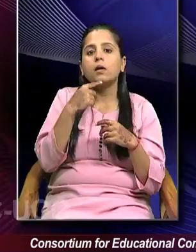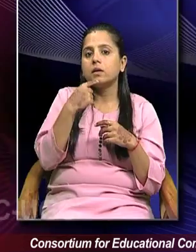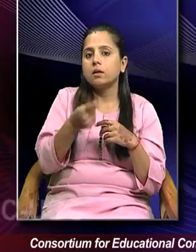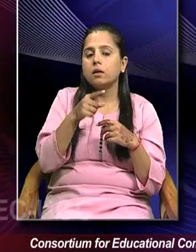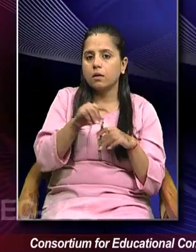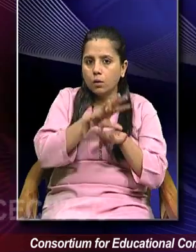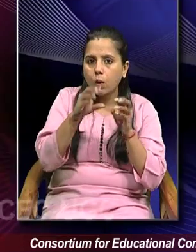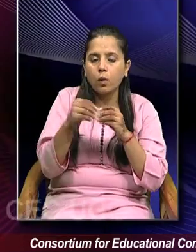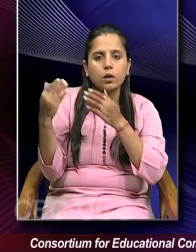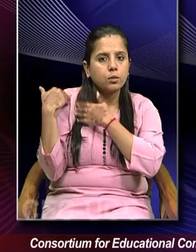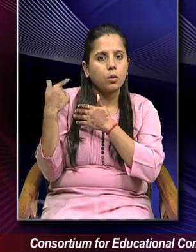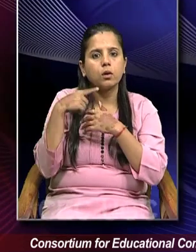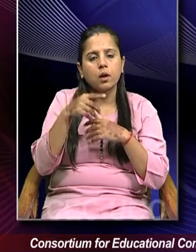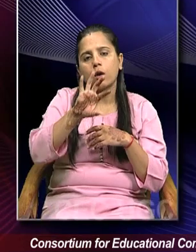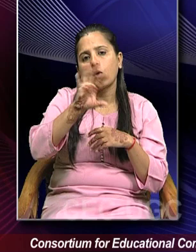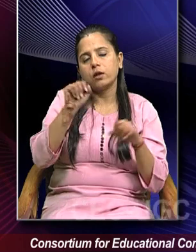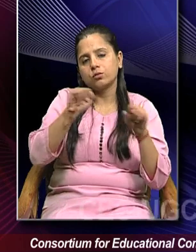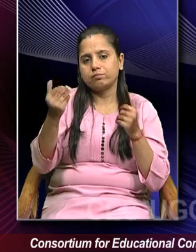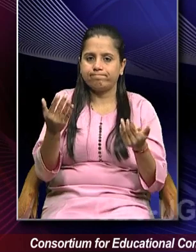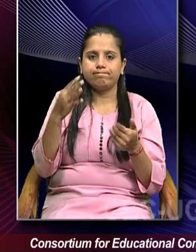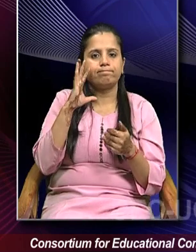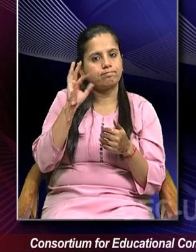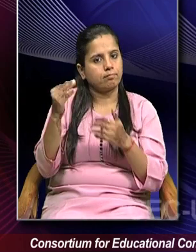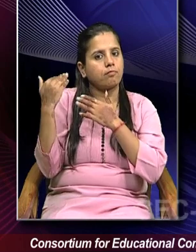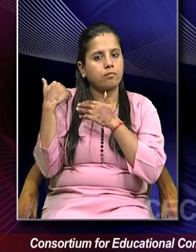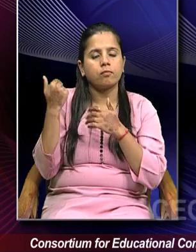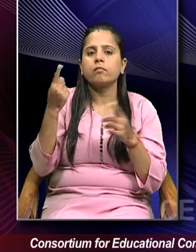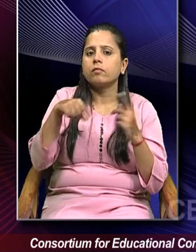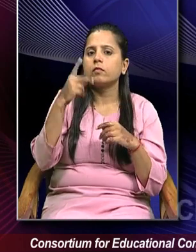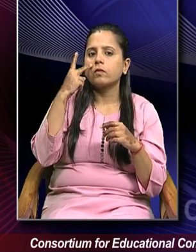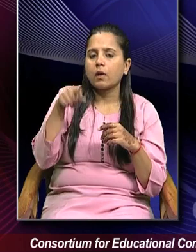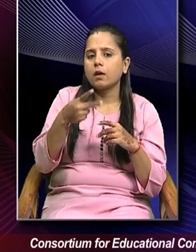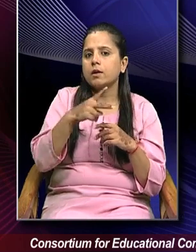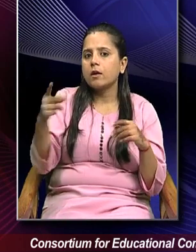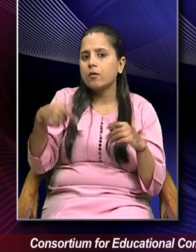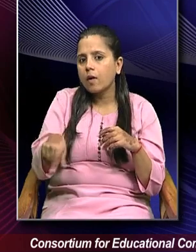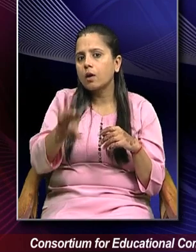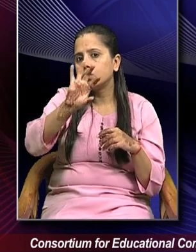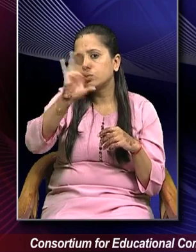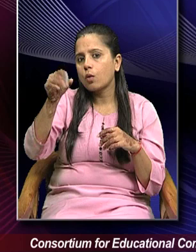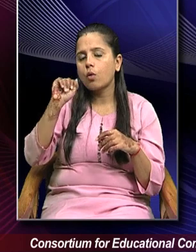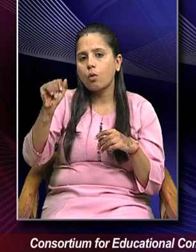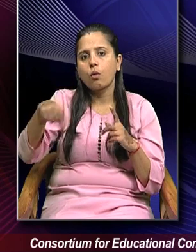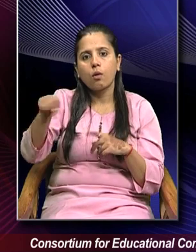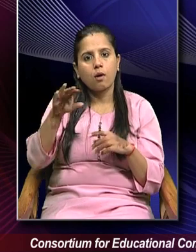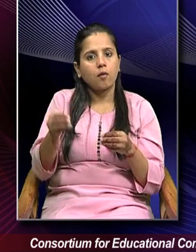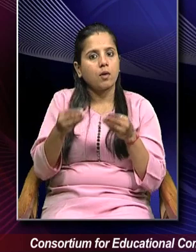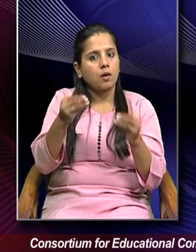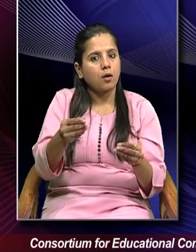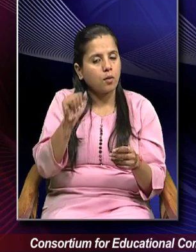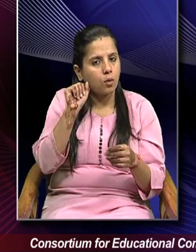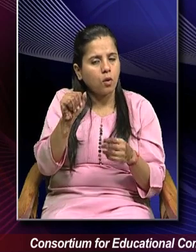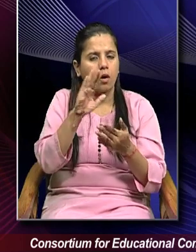collective responsibility of all the nations. So, we find that different scholars, they have given their interpretations, and in